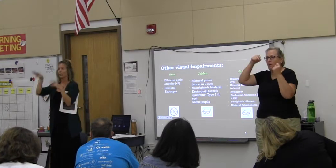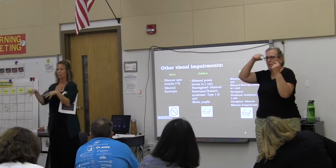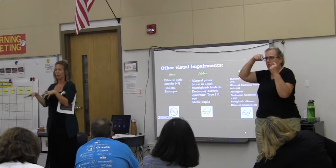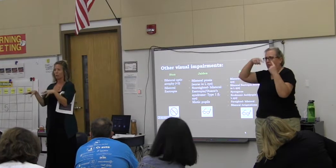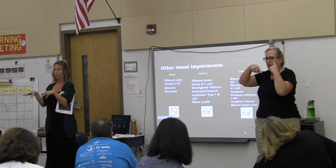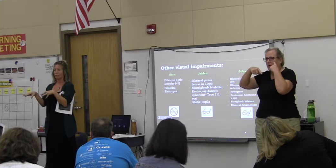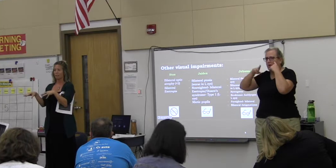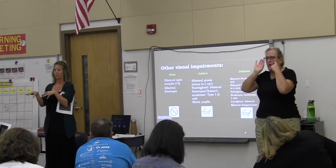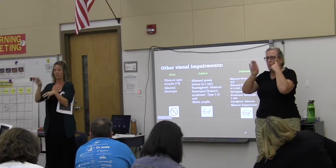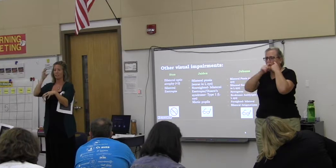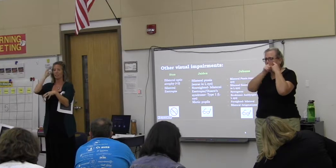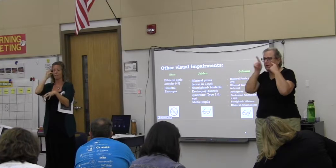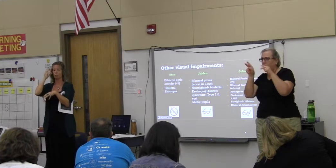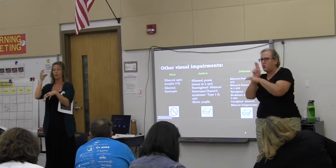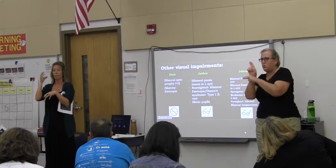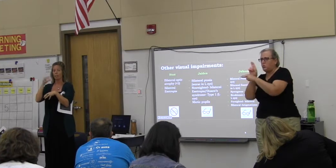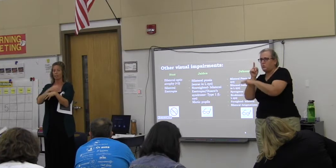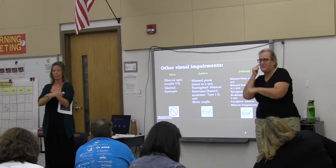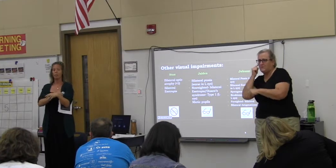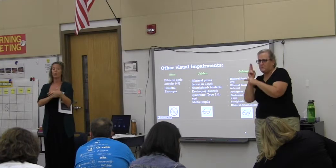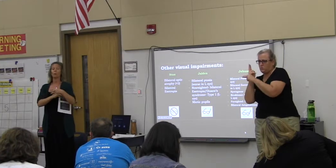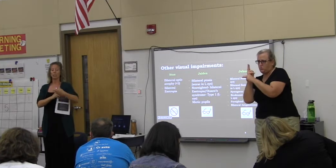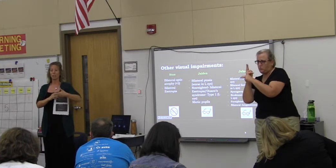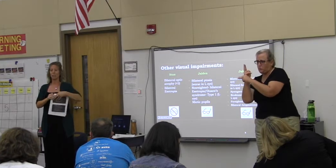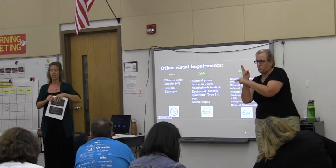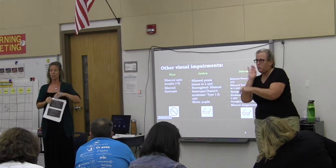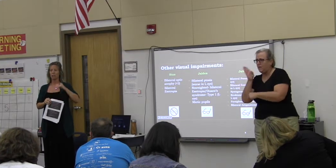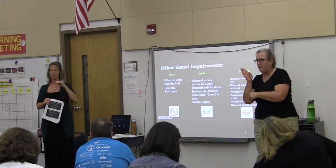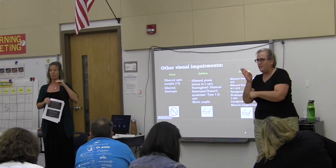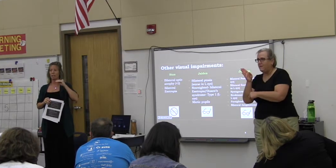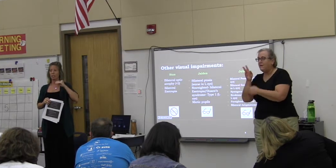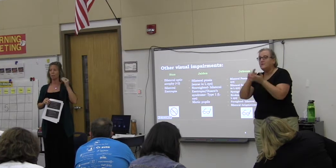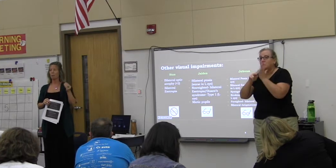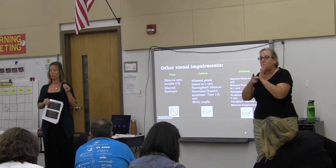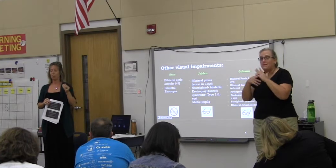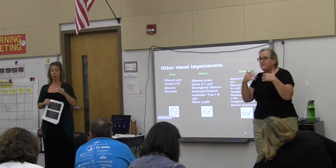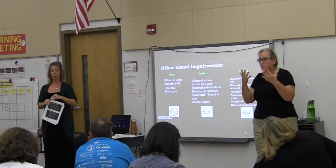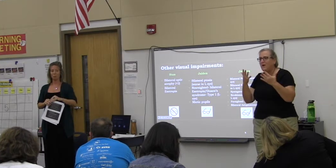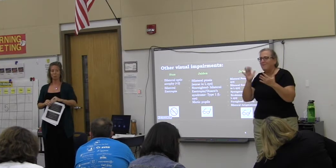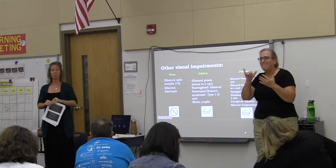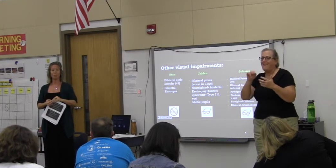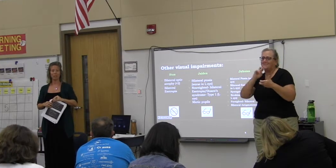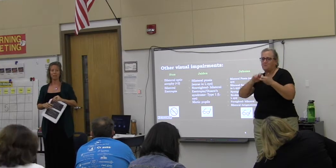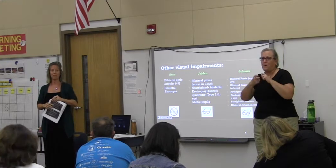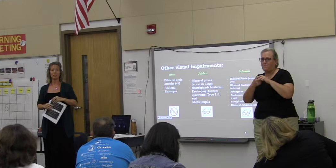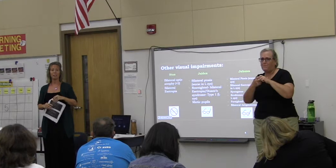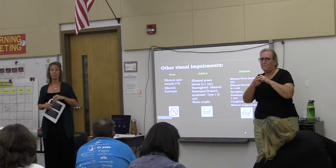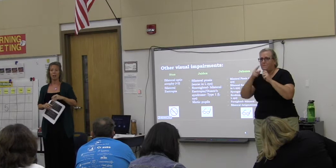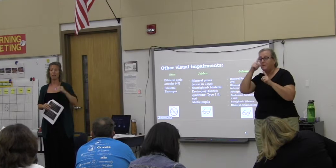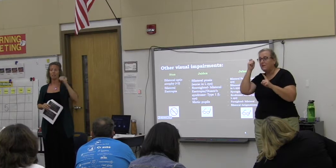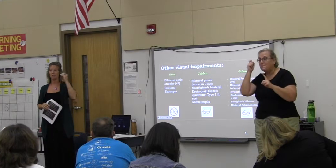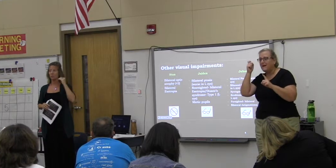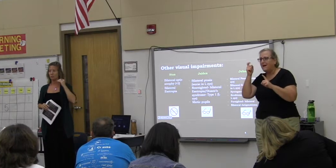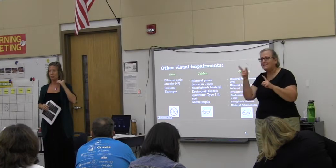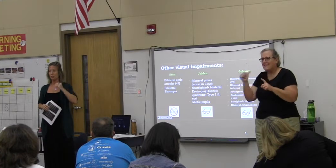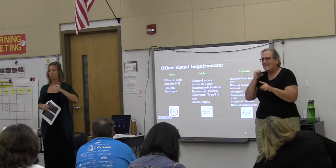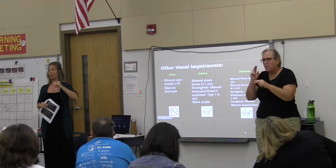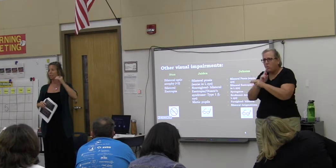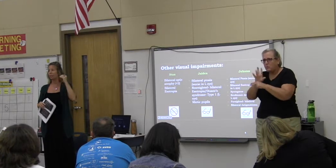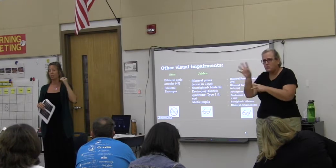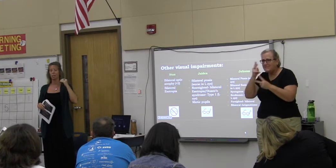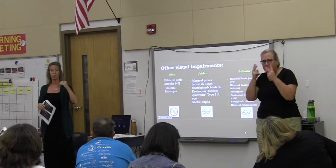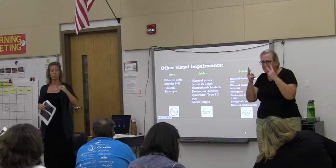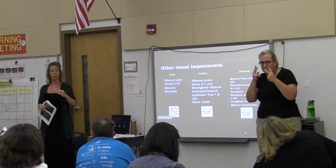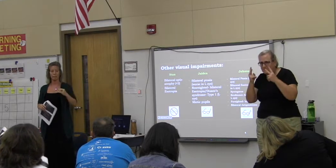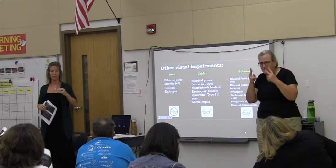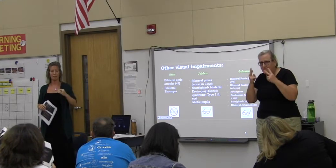use it. I'm just going to put all my attention into this right eye, which in turn is going to be a big problem because he's not going to use his vision and